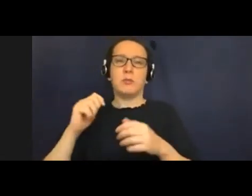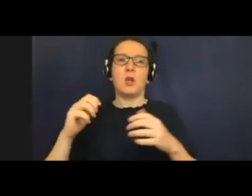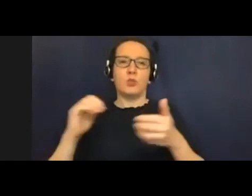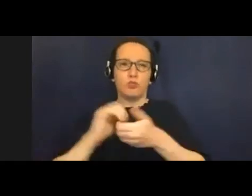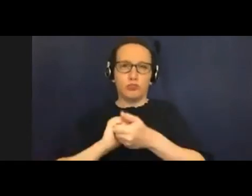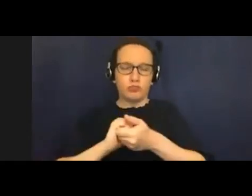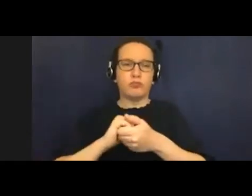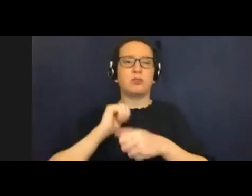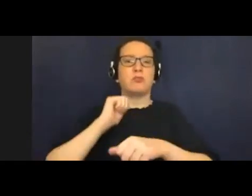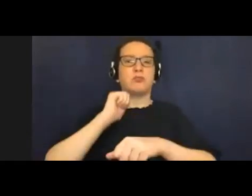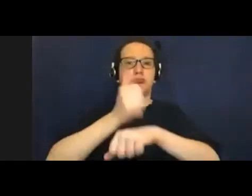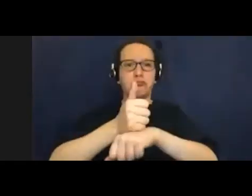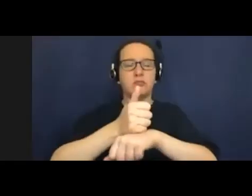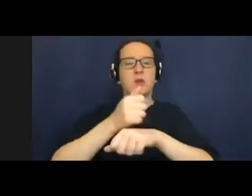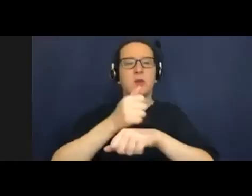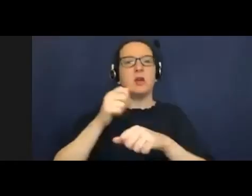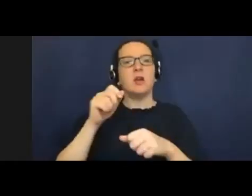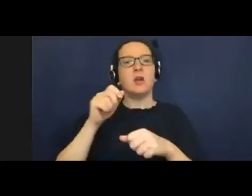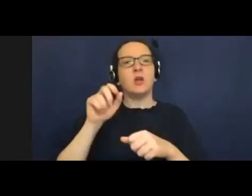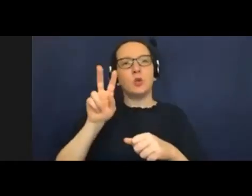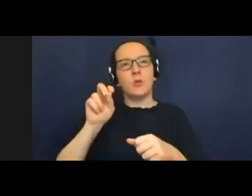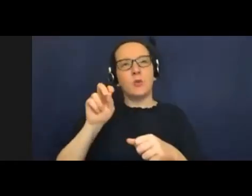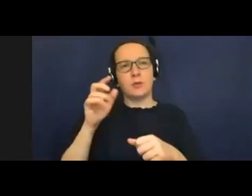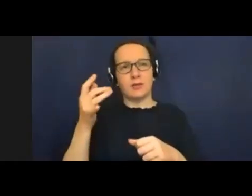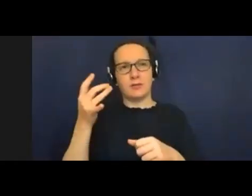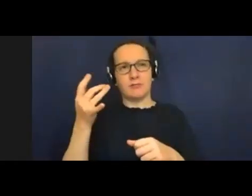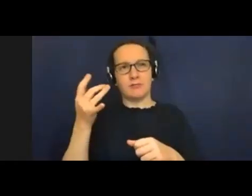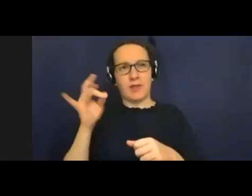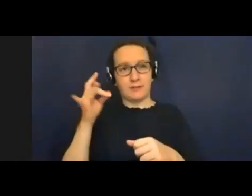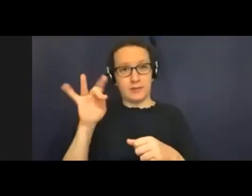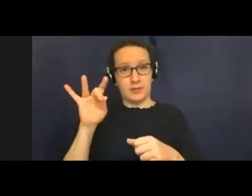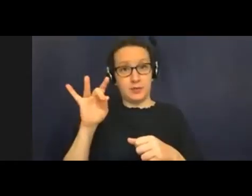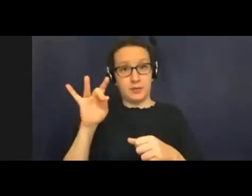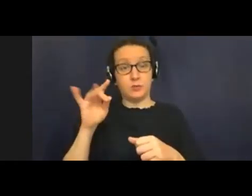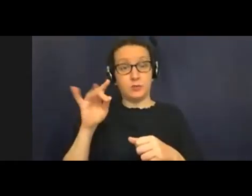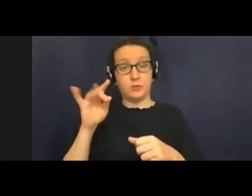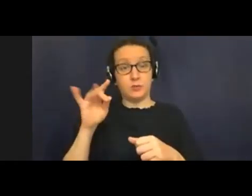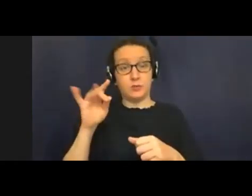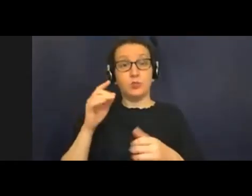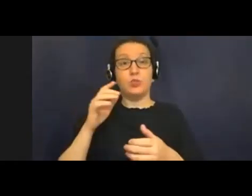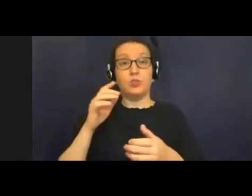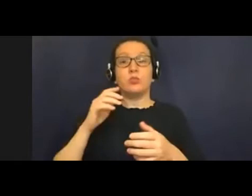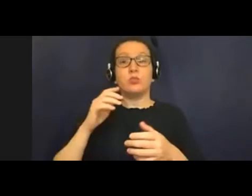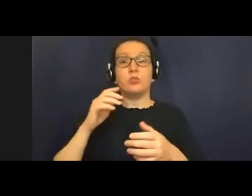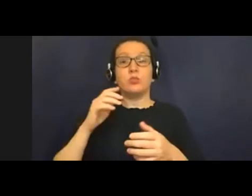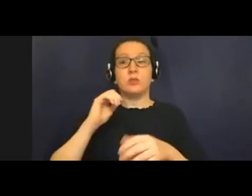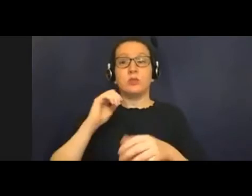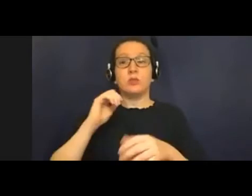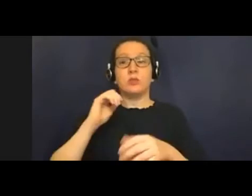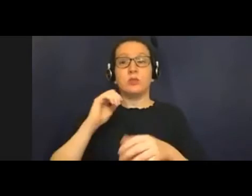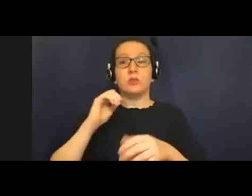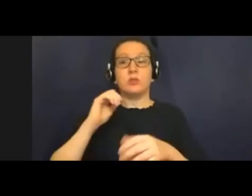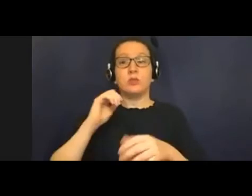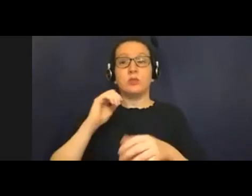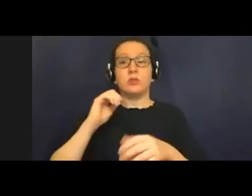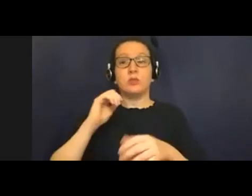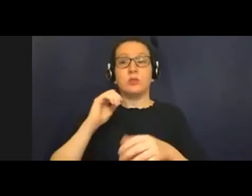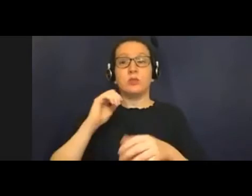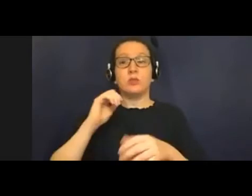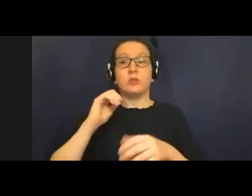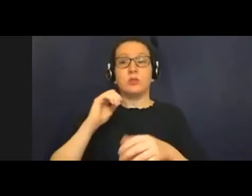special Central Election Commission working group on accessibility and people